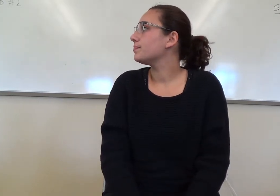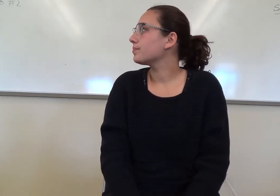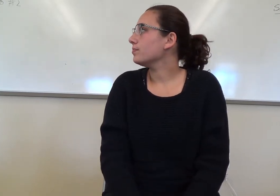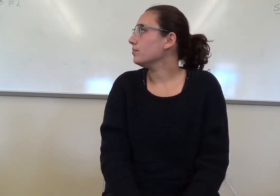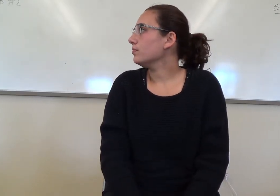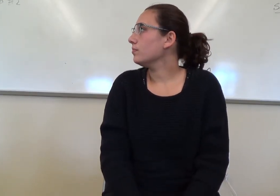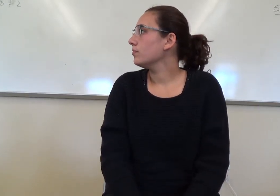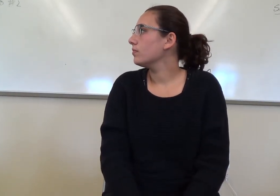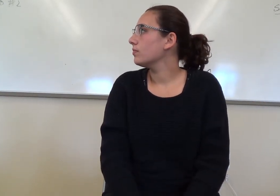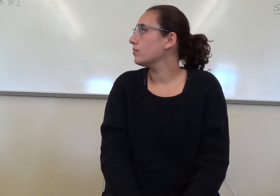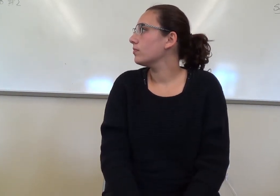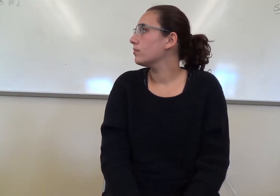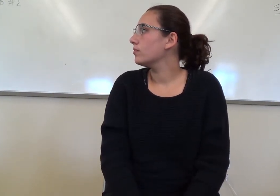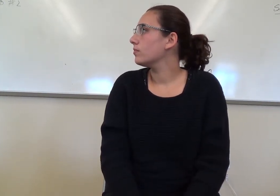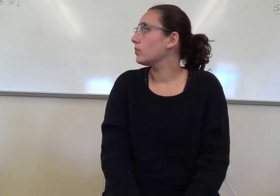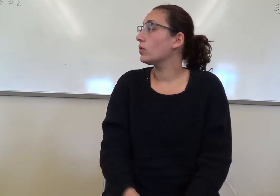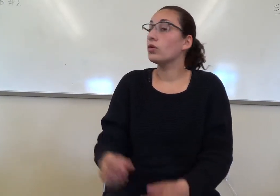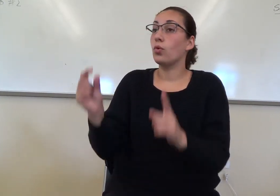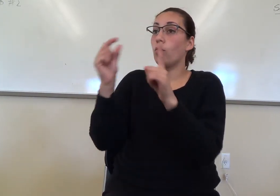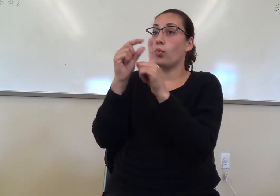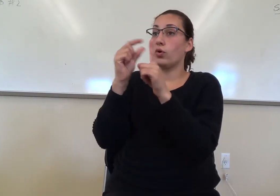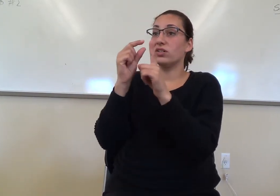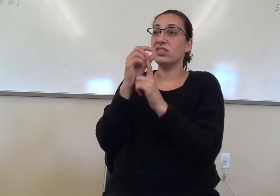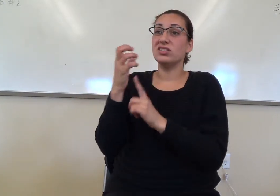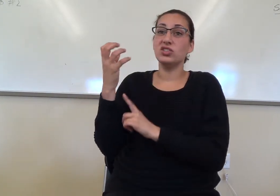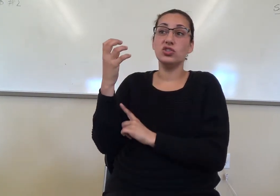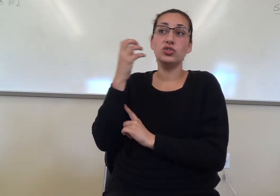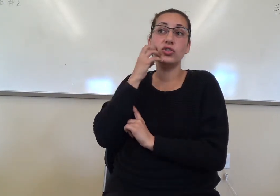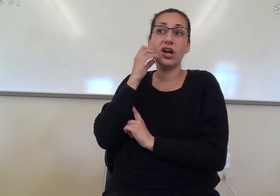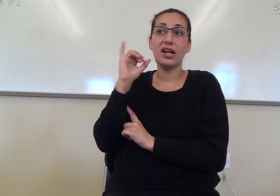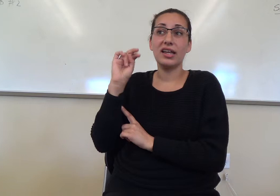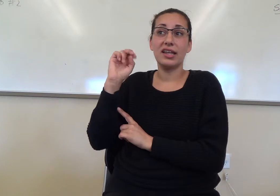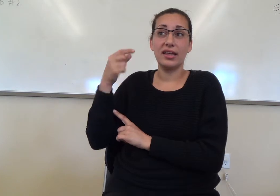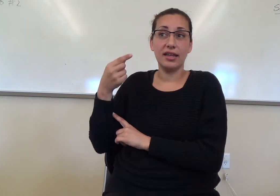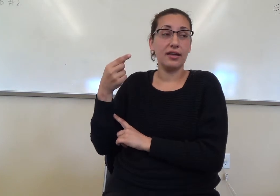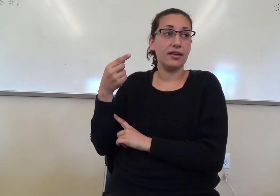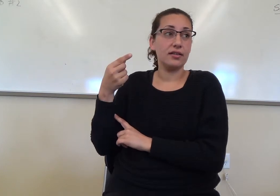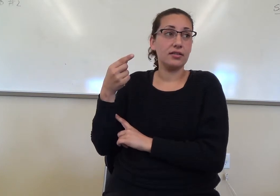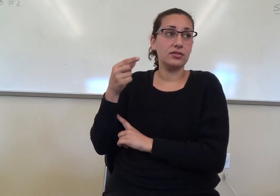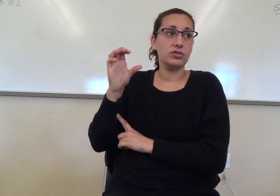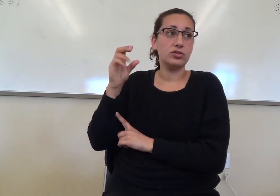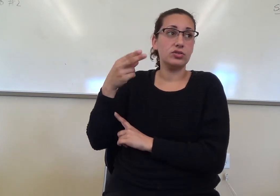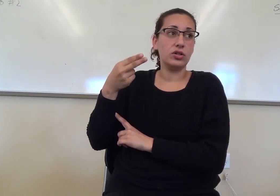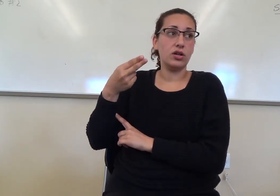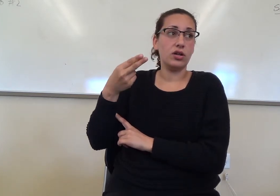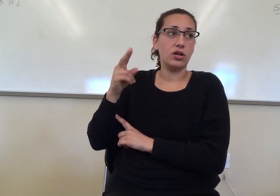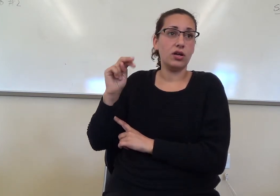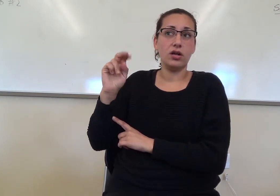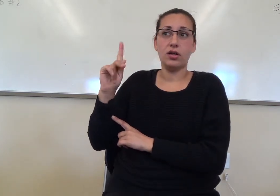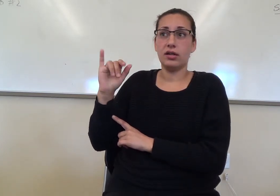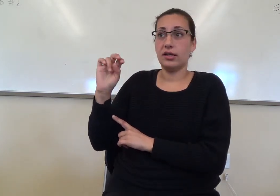of, and here's a clue, way down here at the bottom. Remember what we said about an italicized